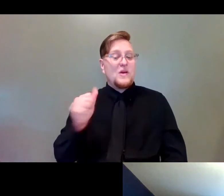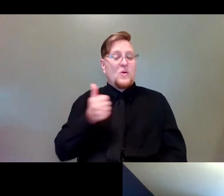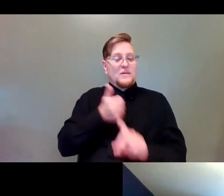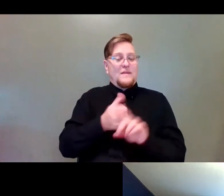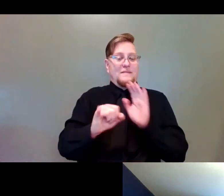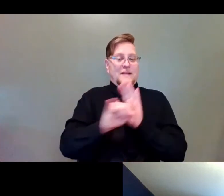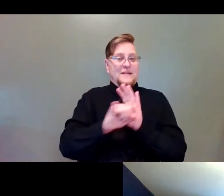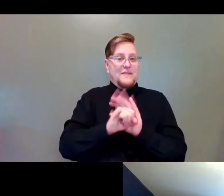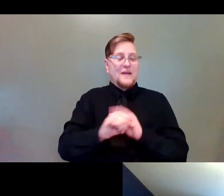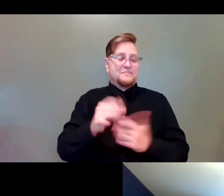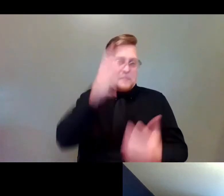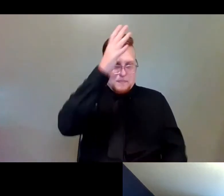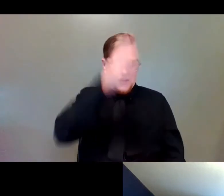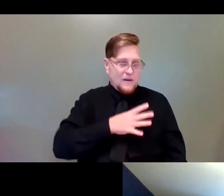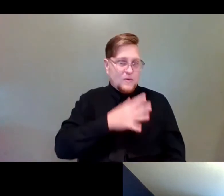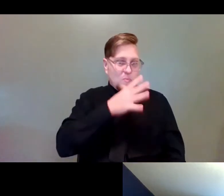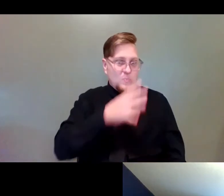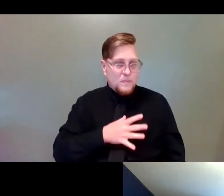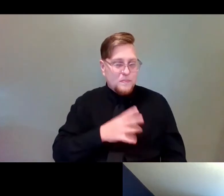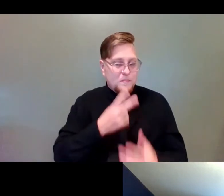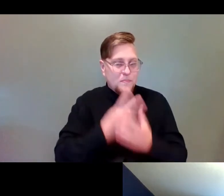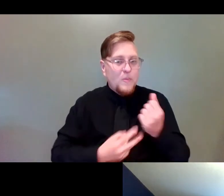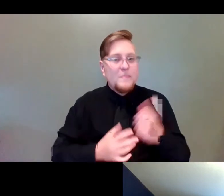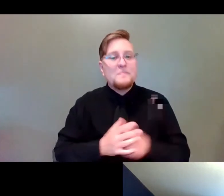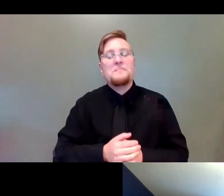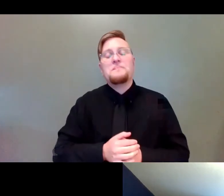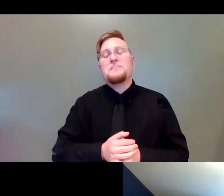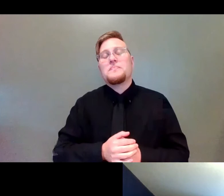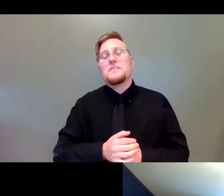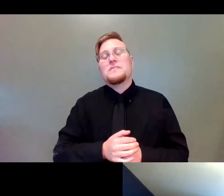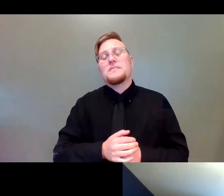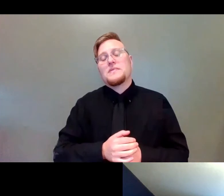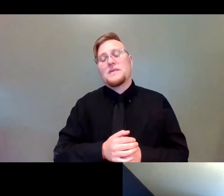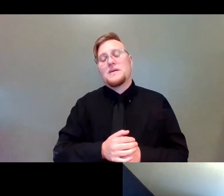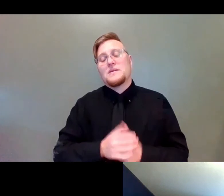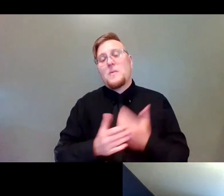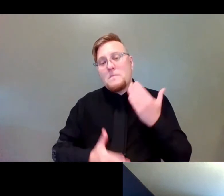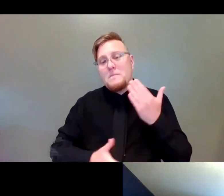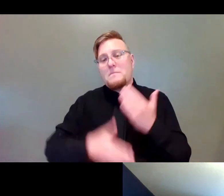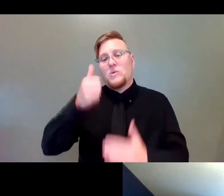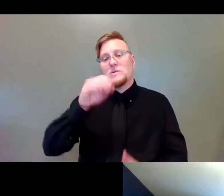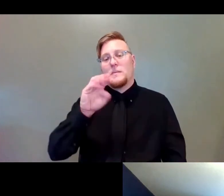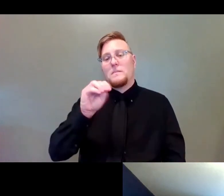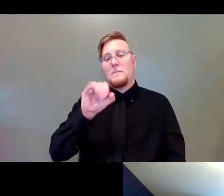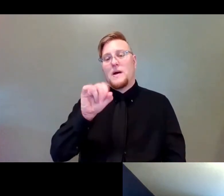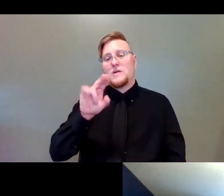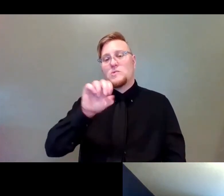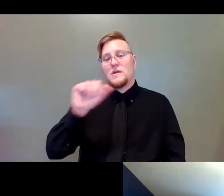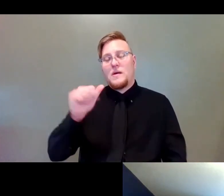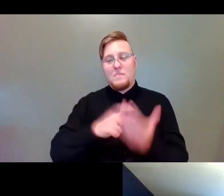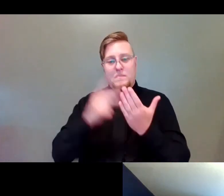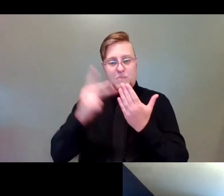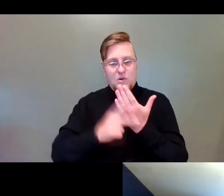and women. So the majority of all MAIUSA's programs are both for people with all types